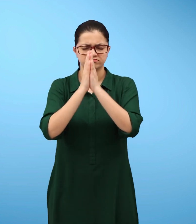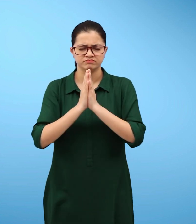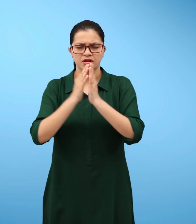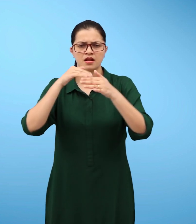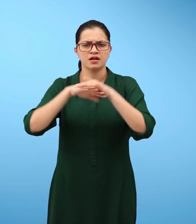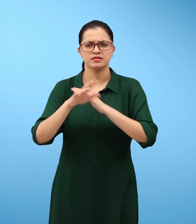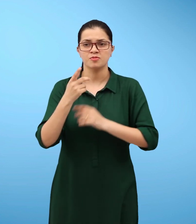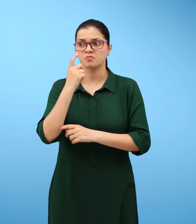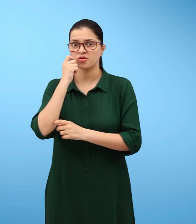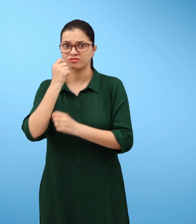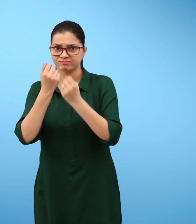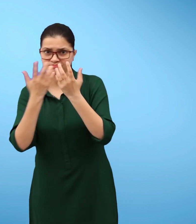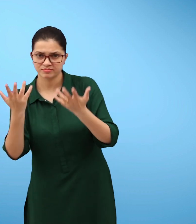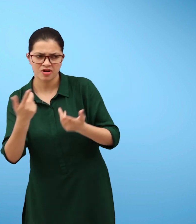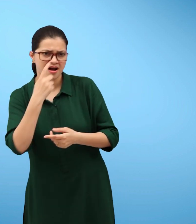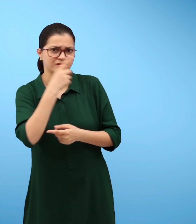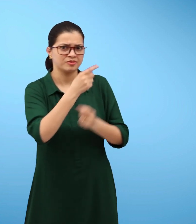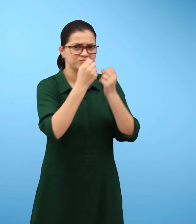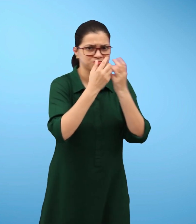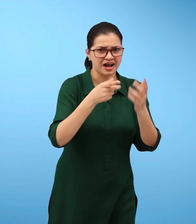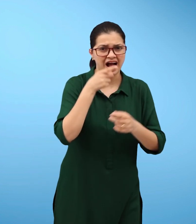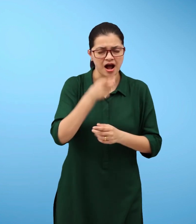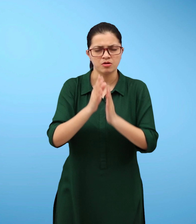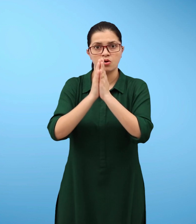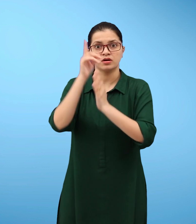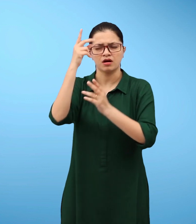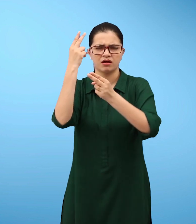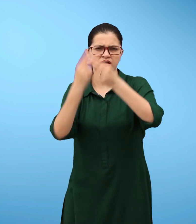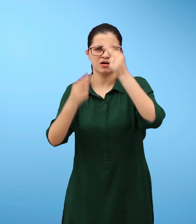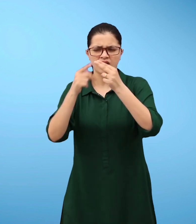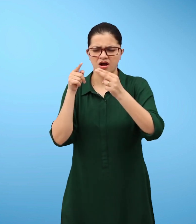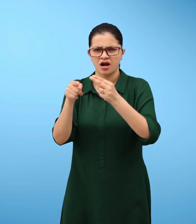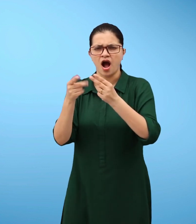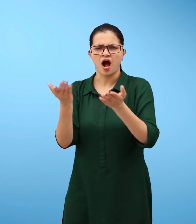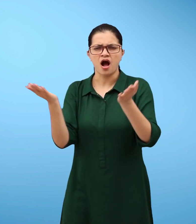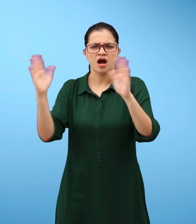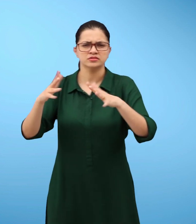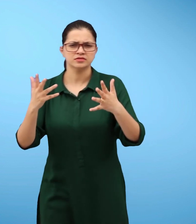Stories about gods and goddesses are found in the fill in the blank.